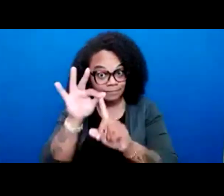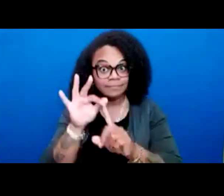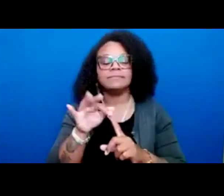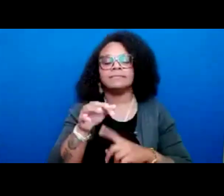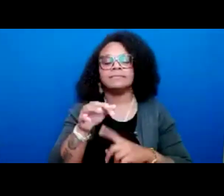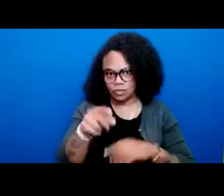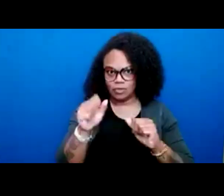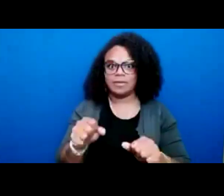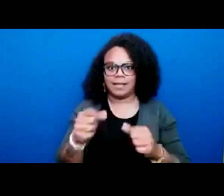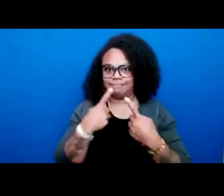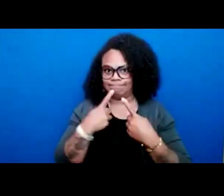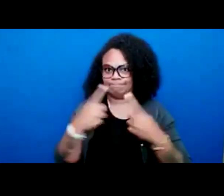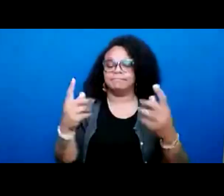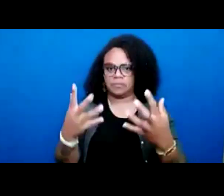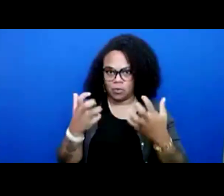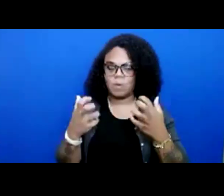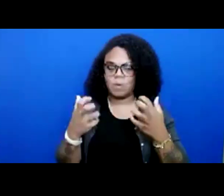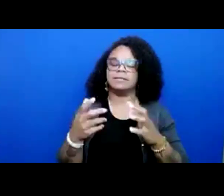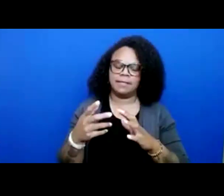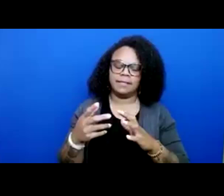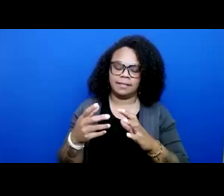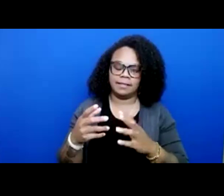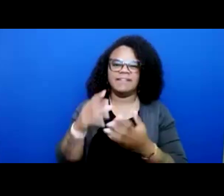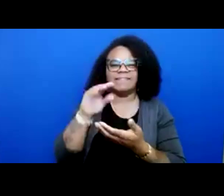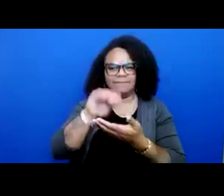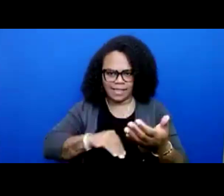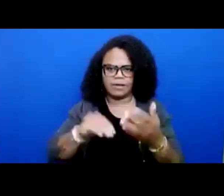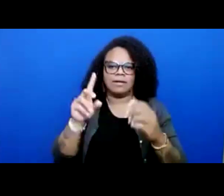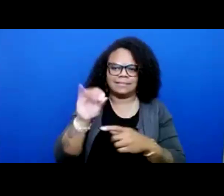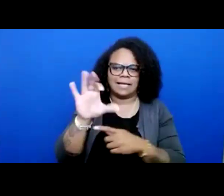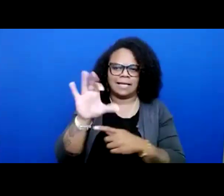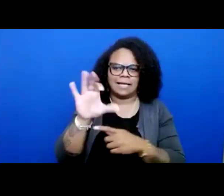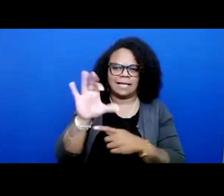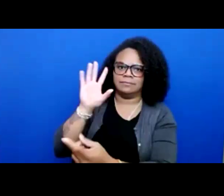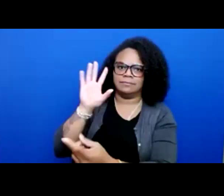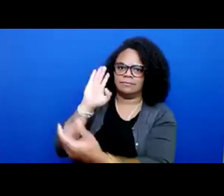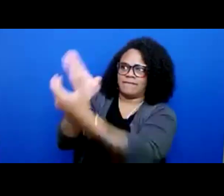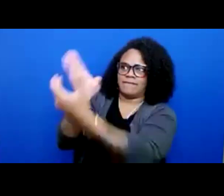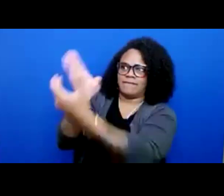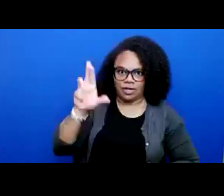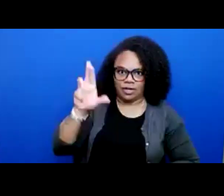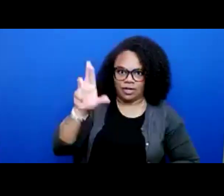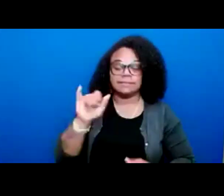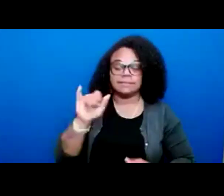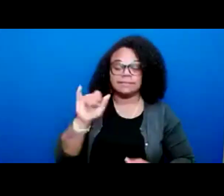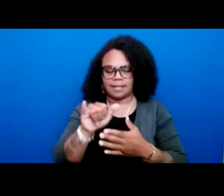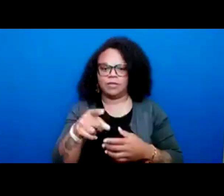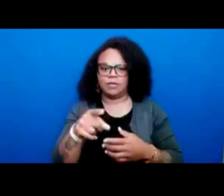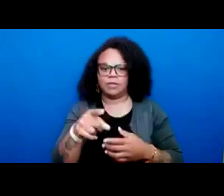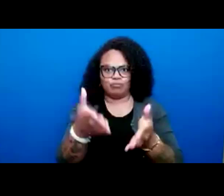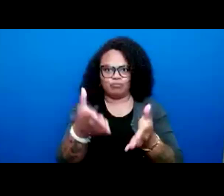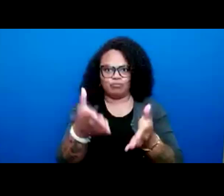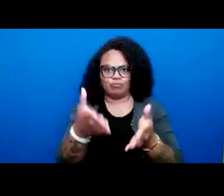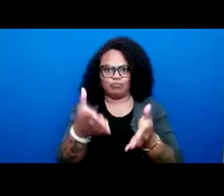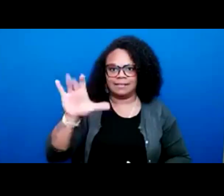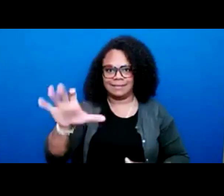part of the tax return process and a document that gets filed with the IRS that elects for the partnership, the LLC, to be taxed as